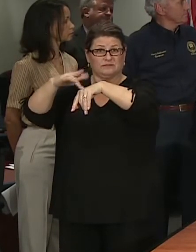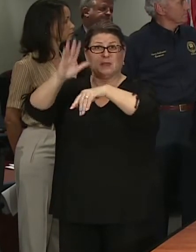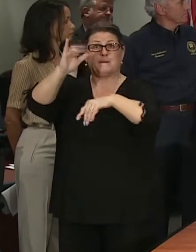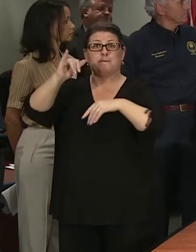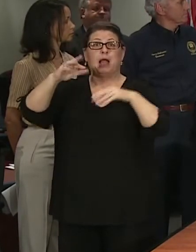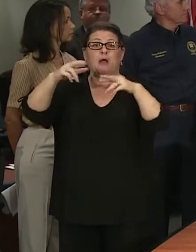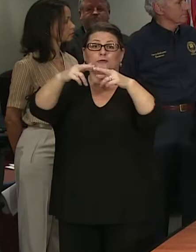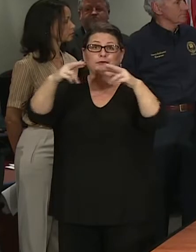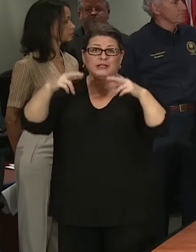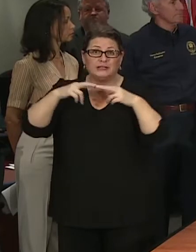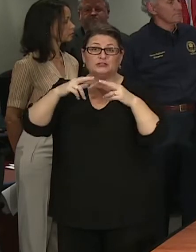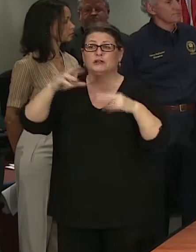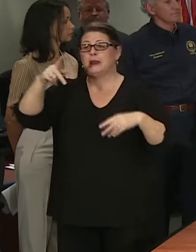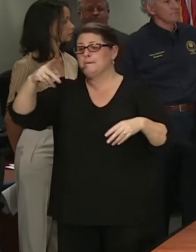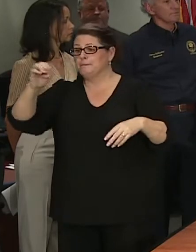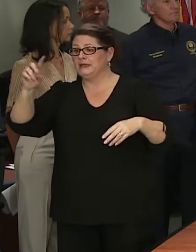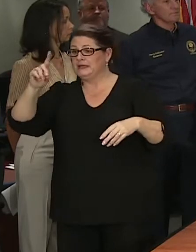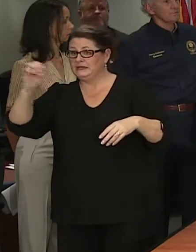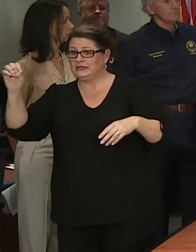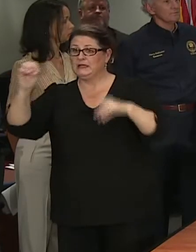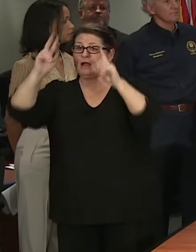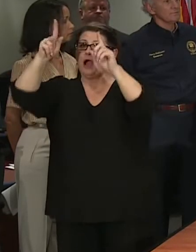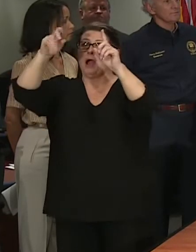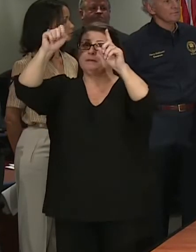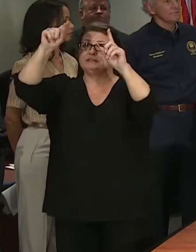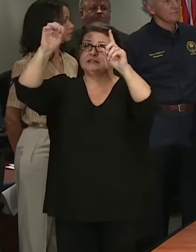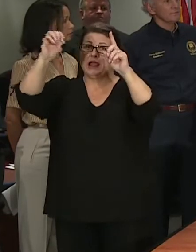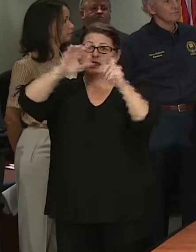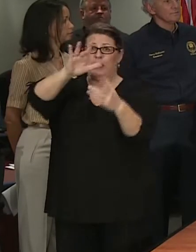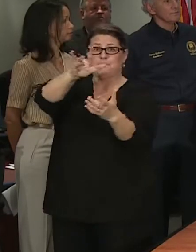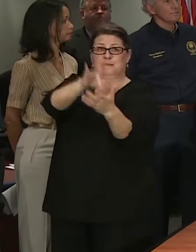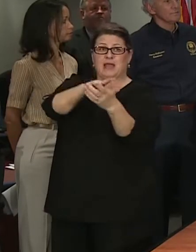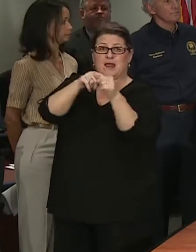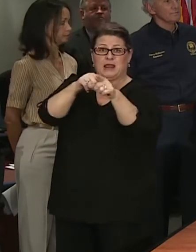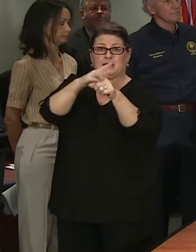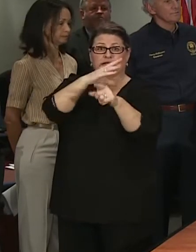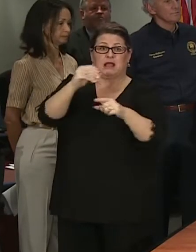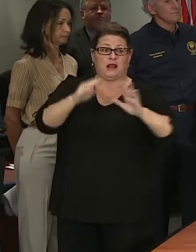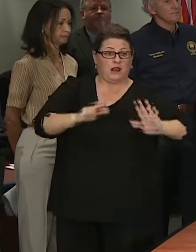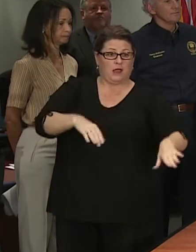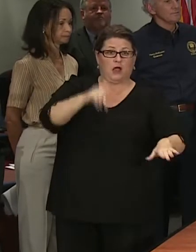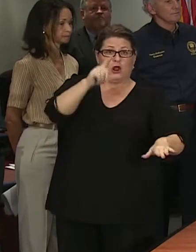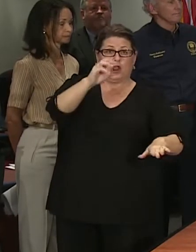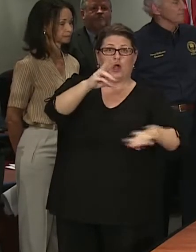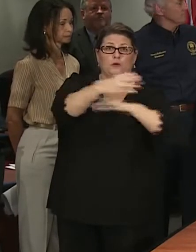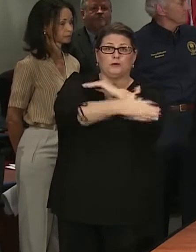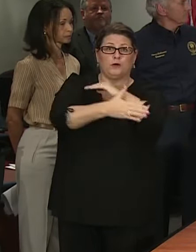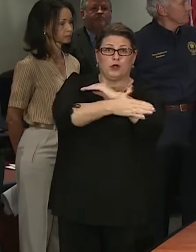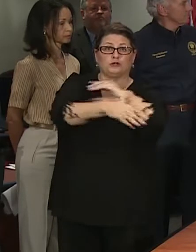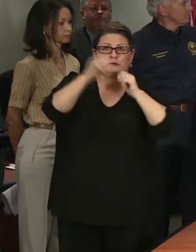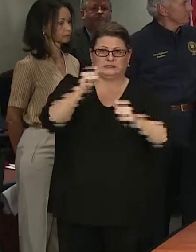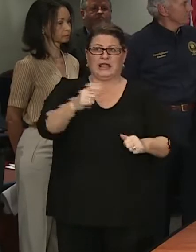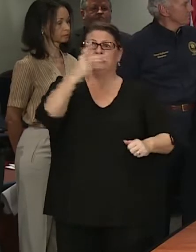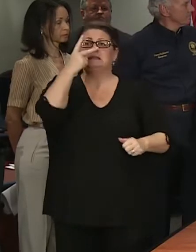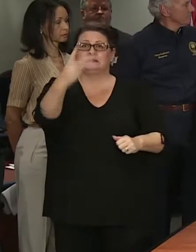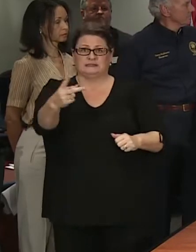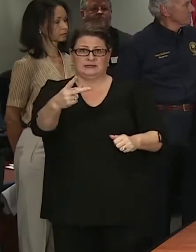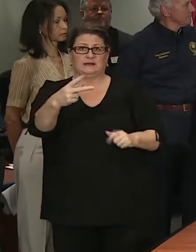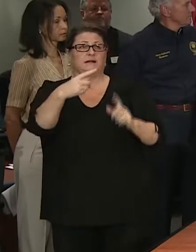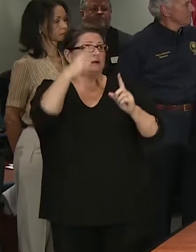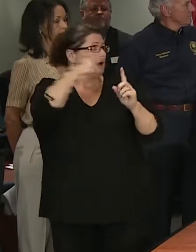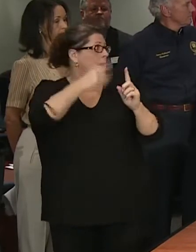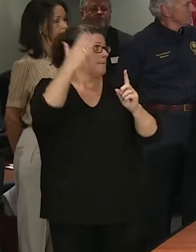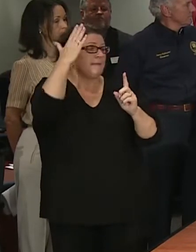in the PD, the upstate, the Midlands, and in the low country. You can see the numbers that are currently beds